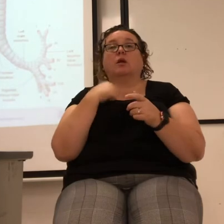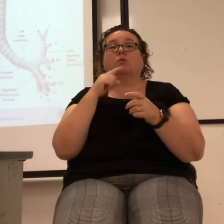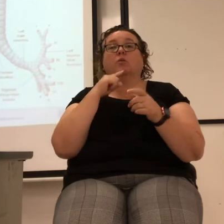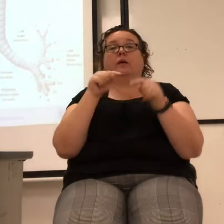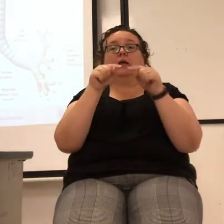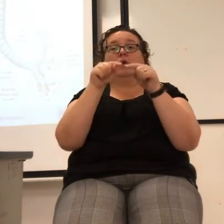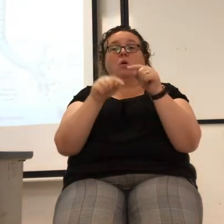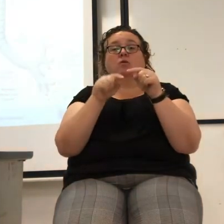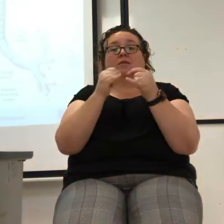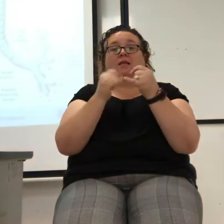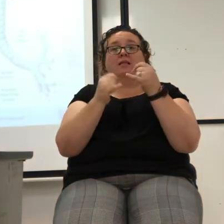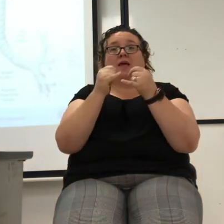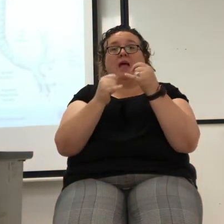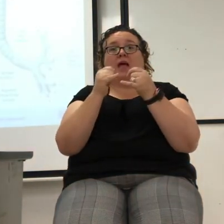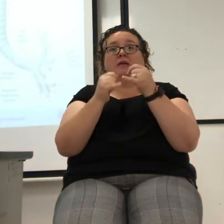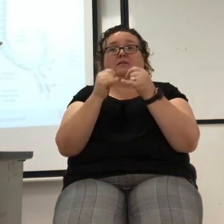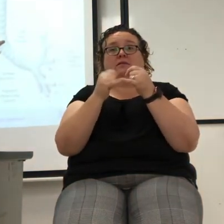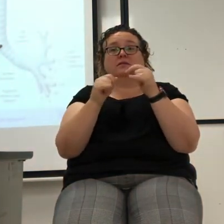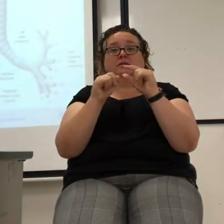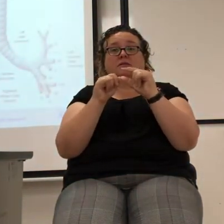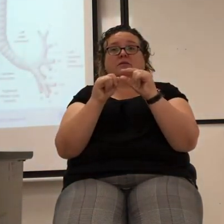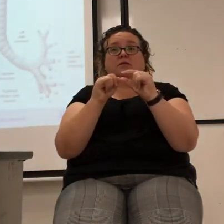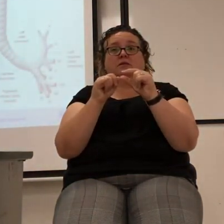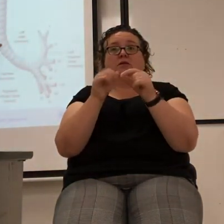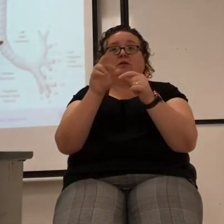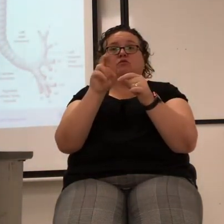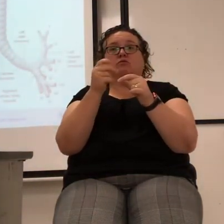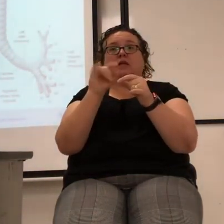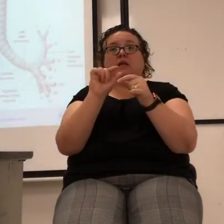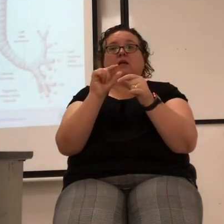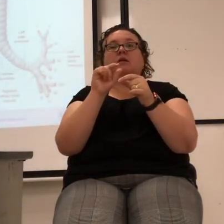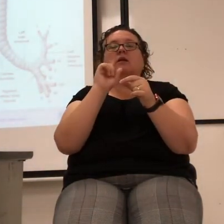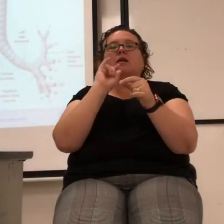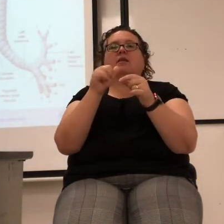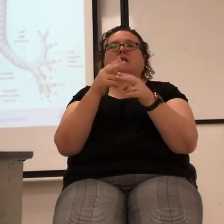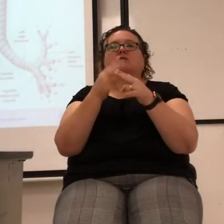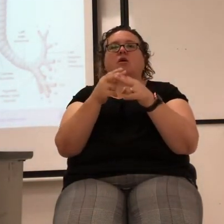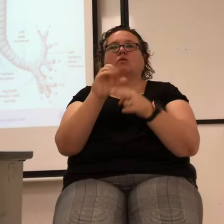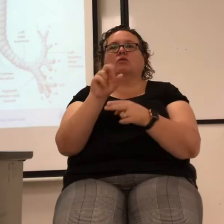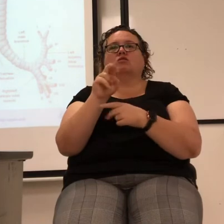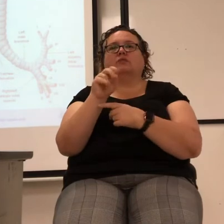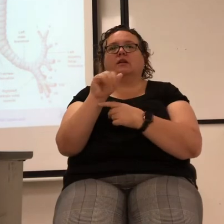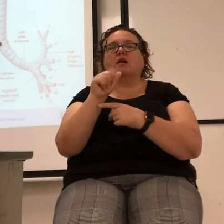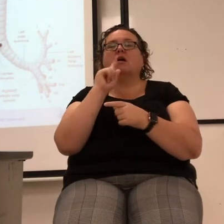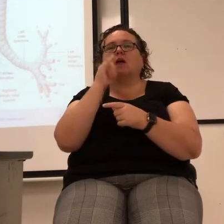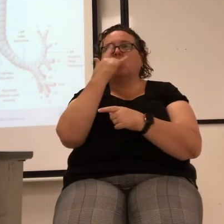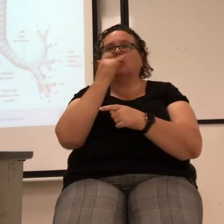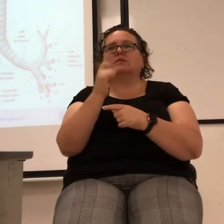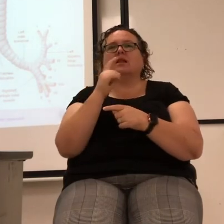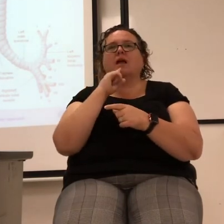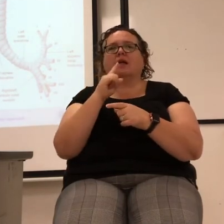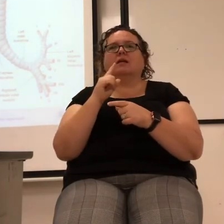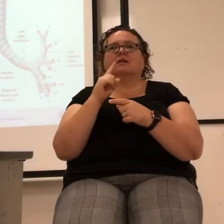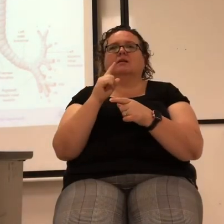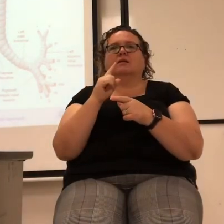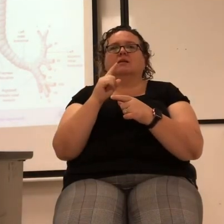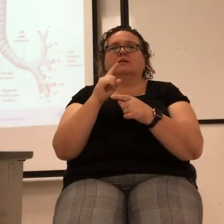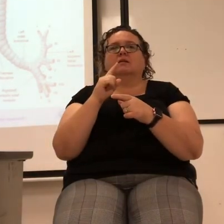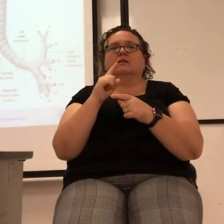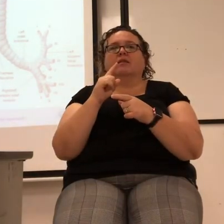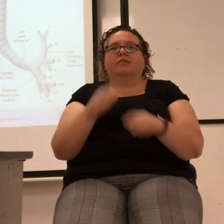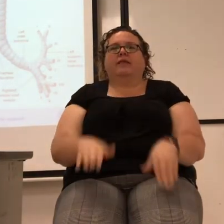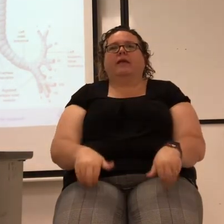to the last tracheal ring, that's called the carina. It looks like the underpants. We call